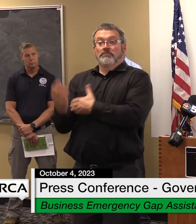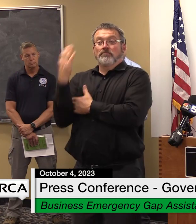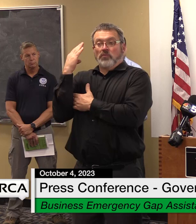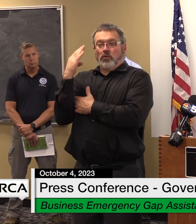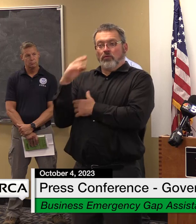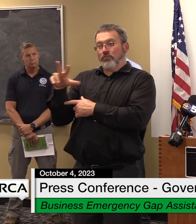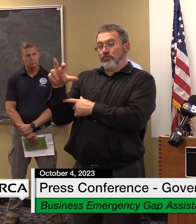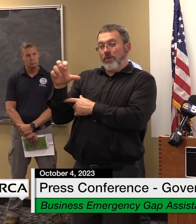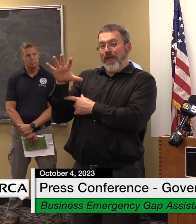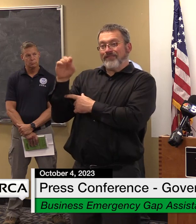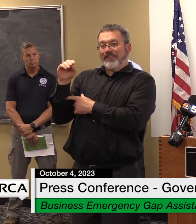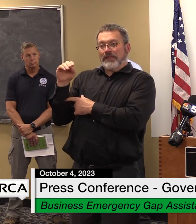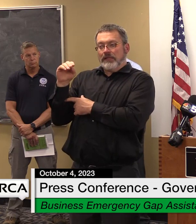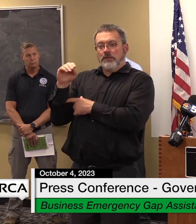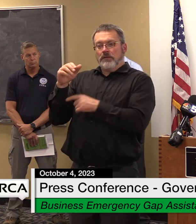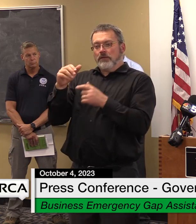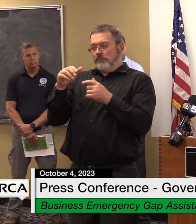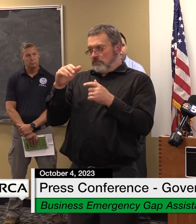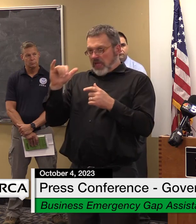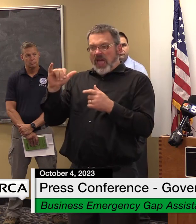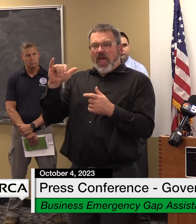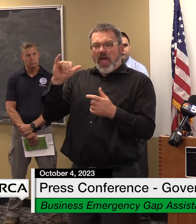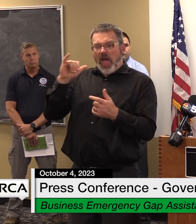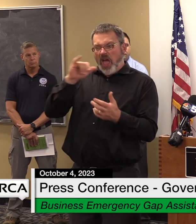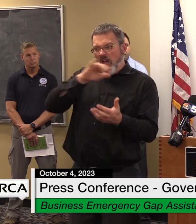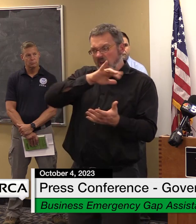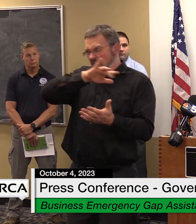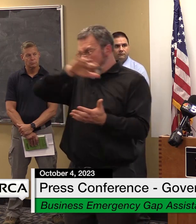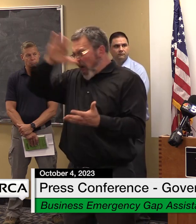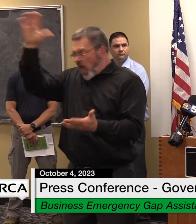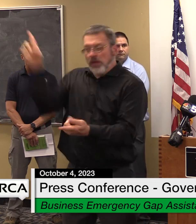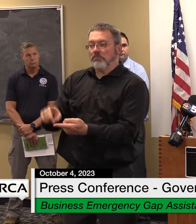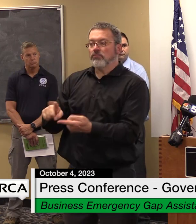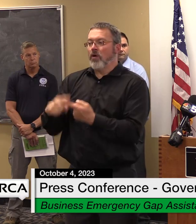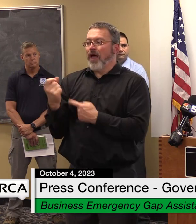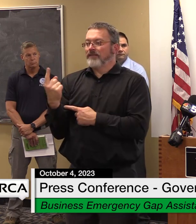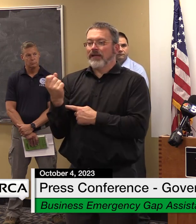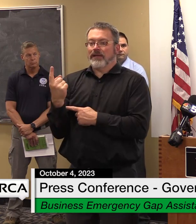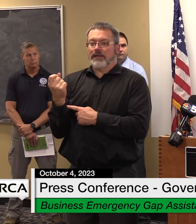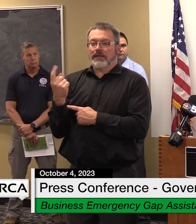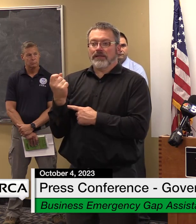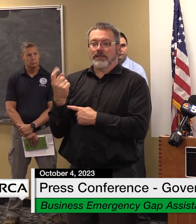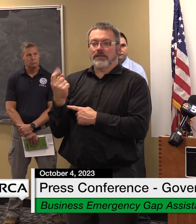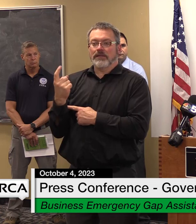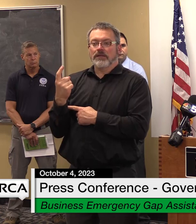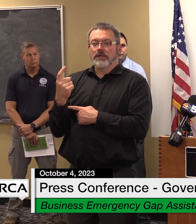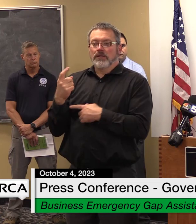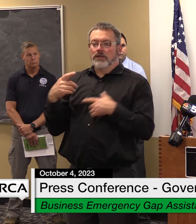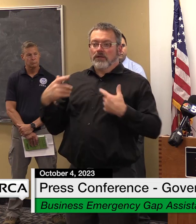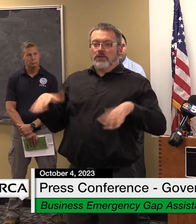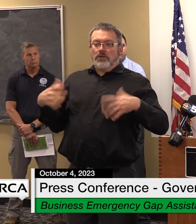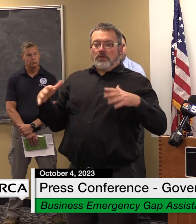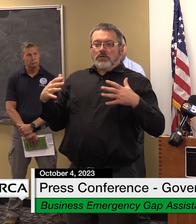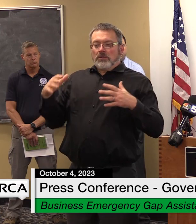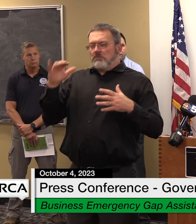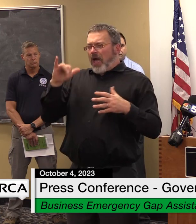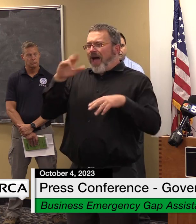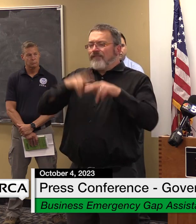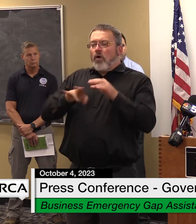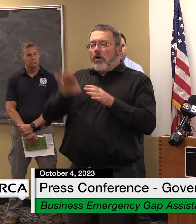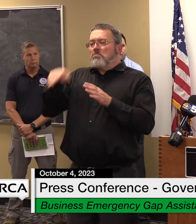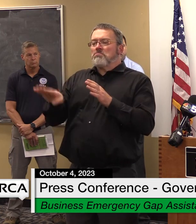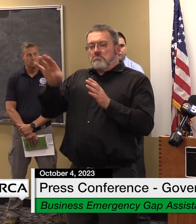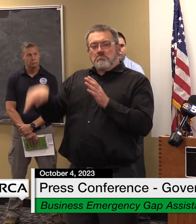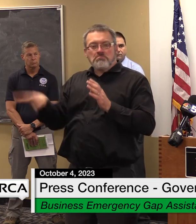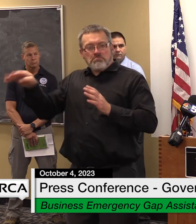identified debris sites down to about 11, although admittedly that number is dynamic. It changes all the time. We will add more in the